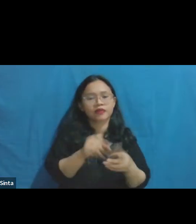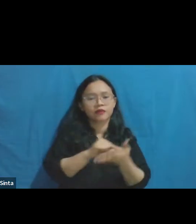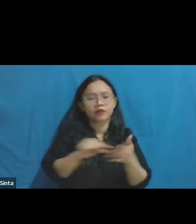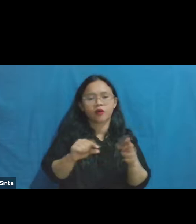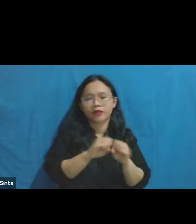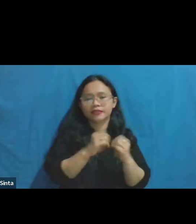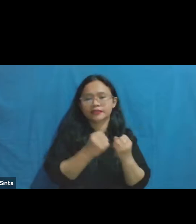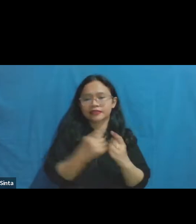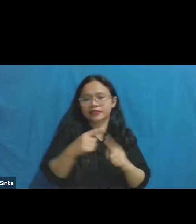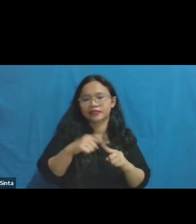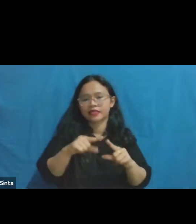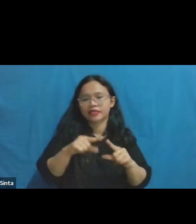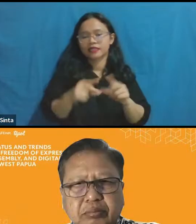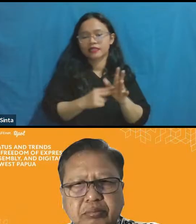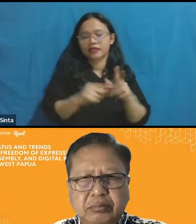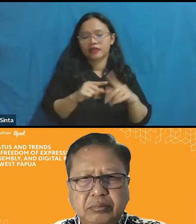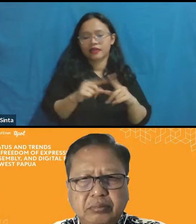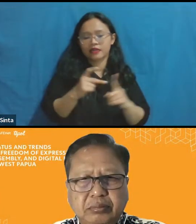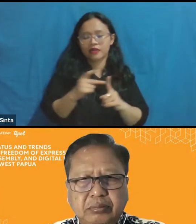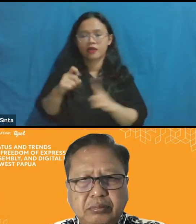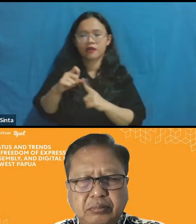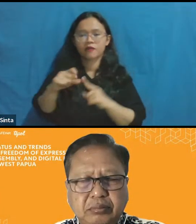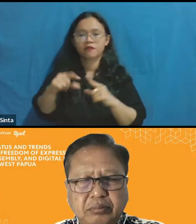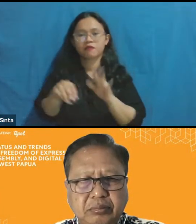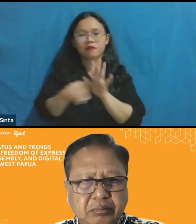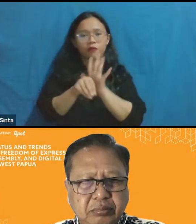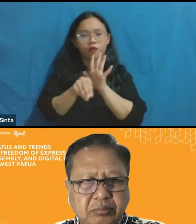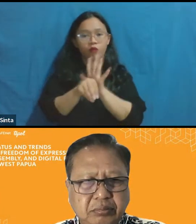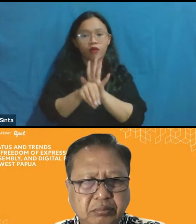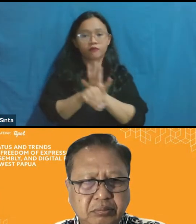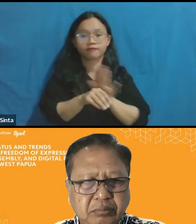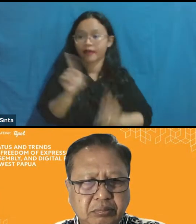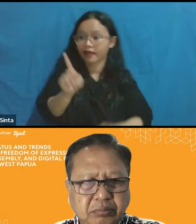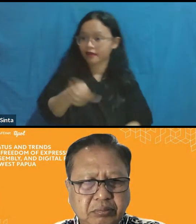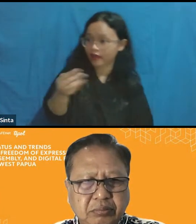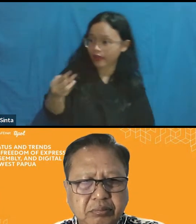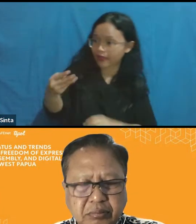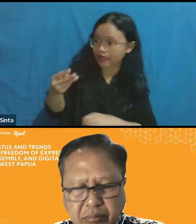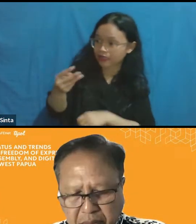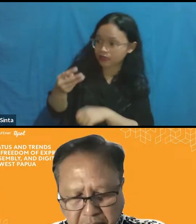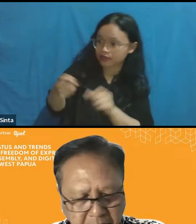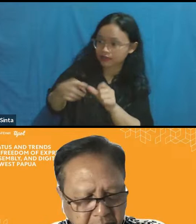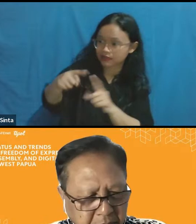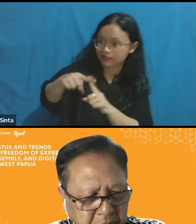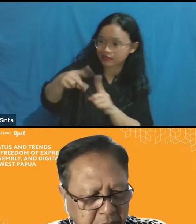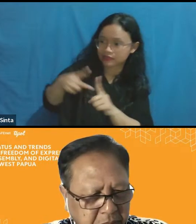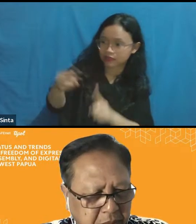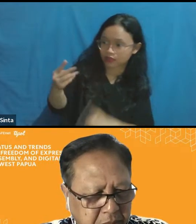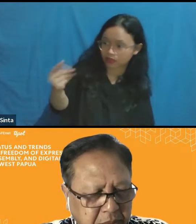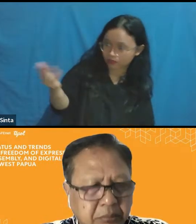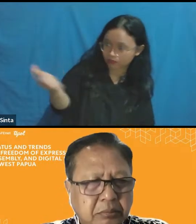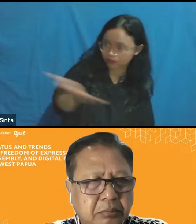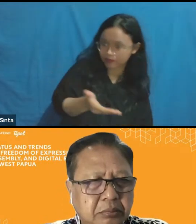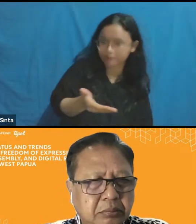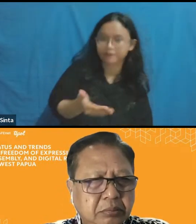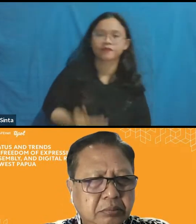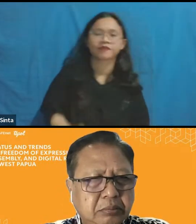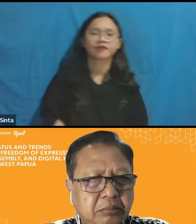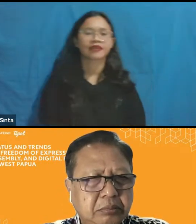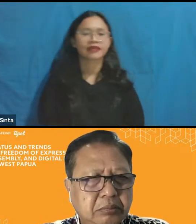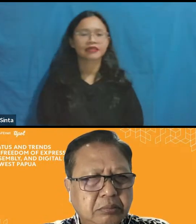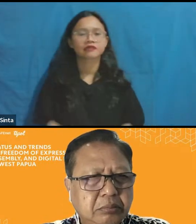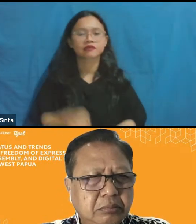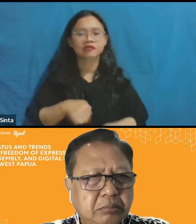Yes, I'm here. So the floor is yours. We've been talking about the recent trend, the situation